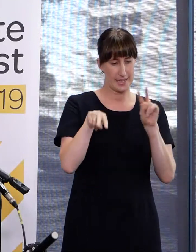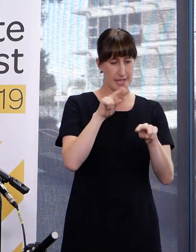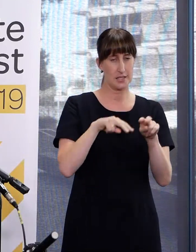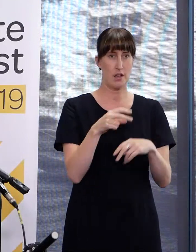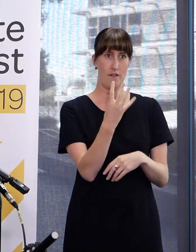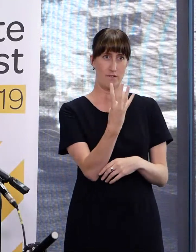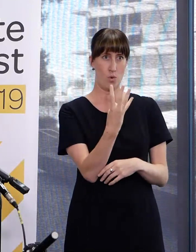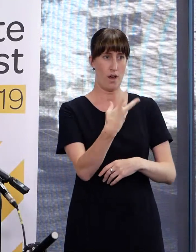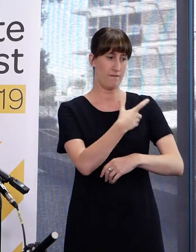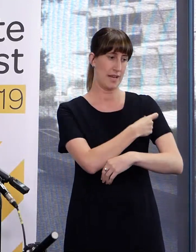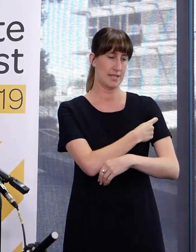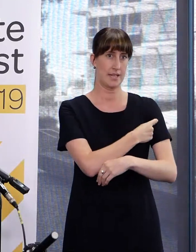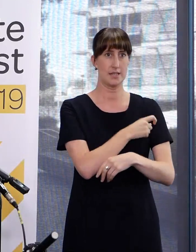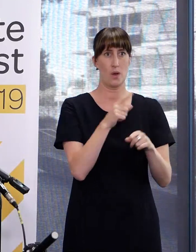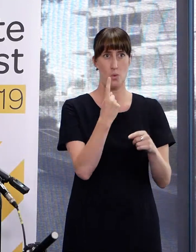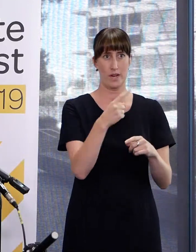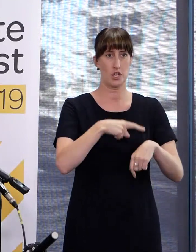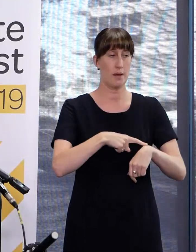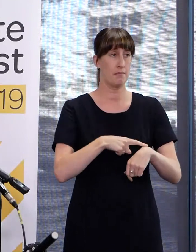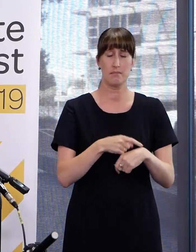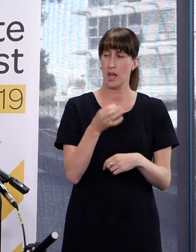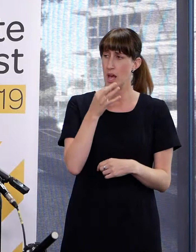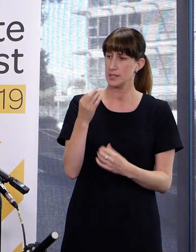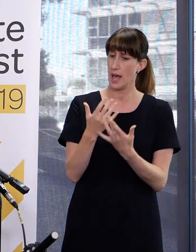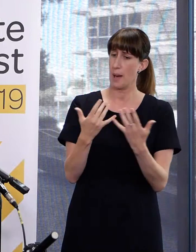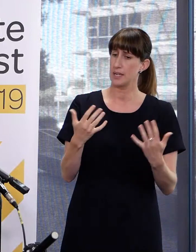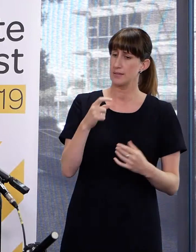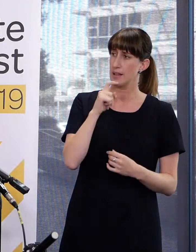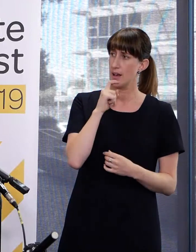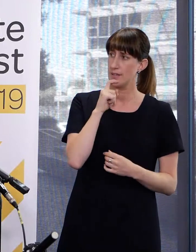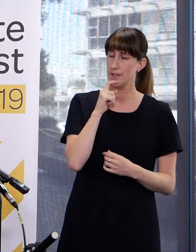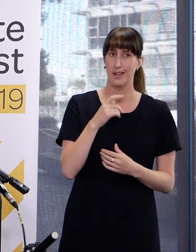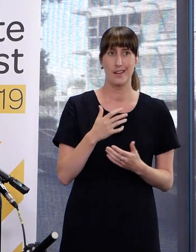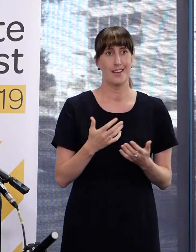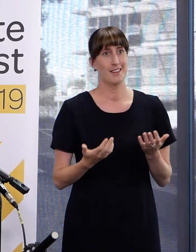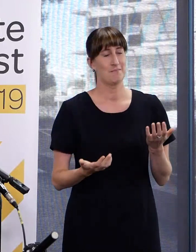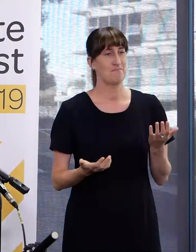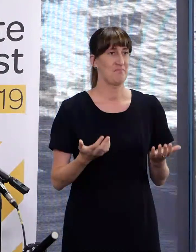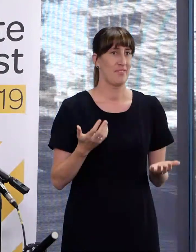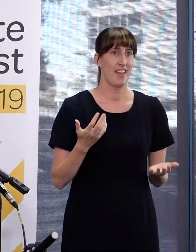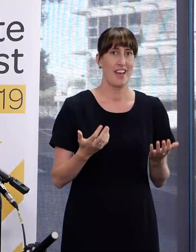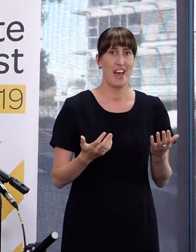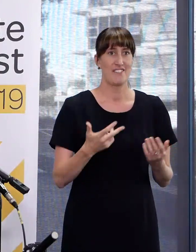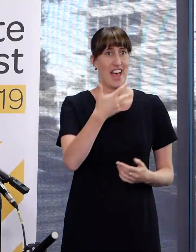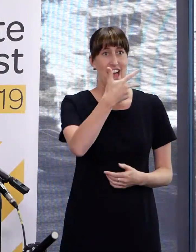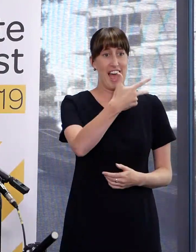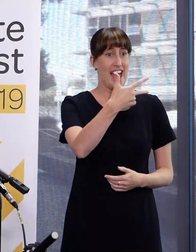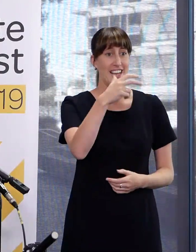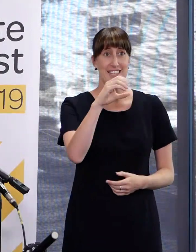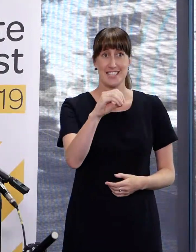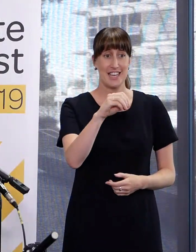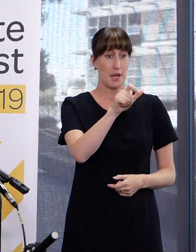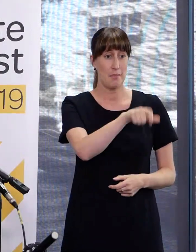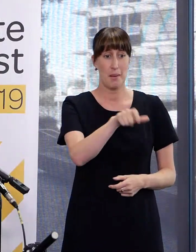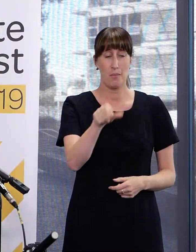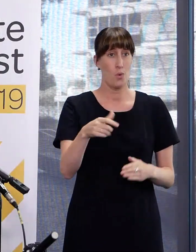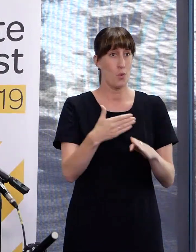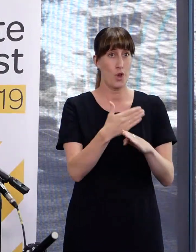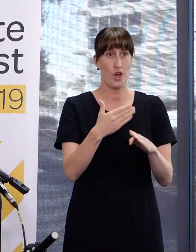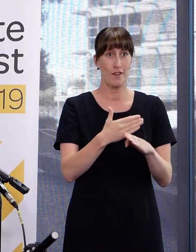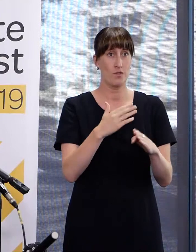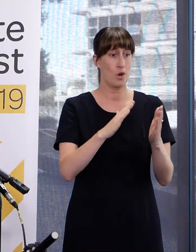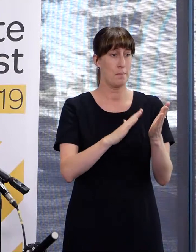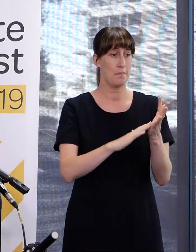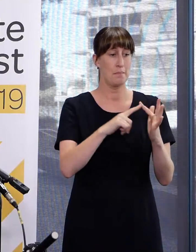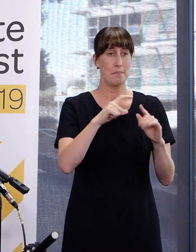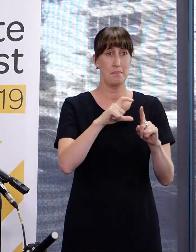staff are working on that? Well, it really varies. We have 80 people at Medsafe.